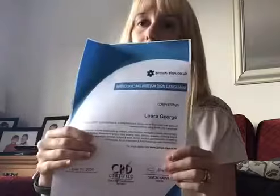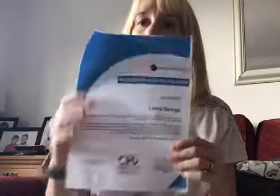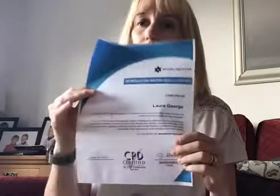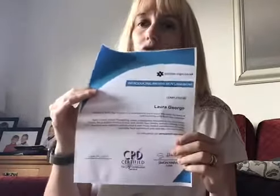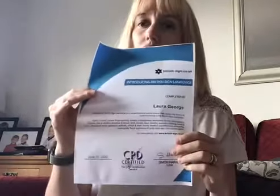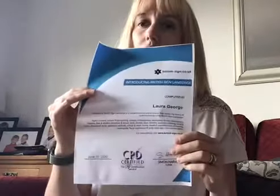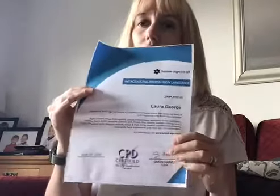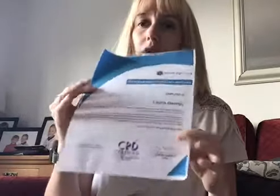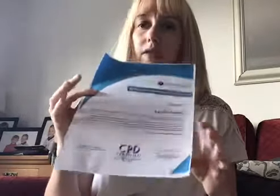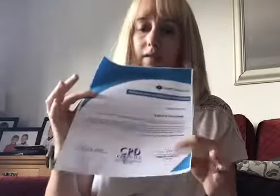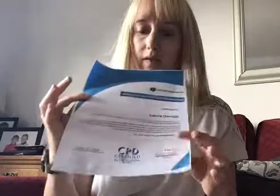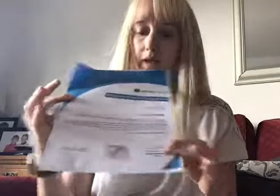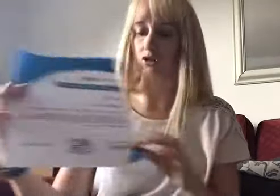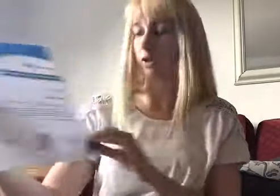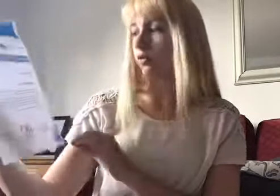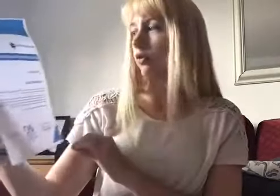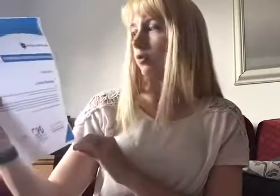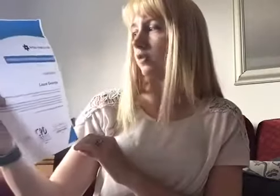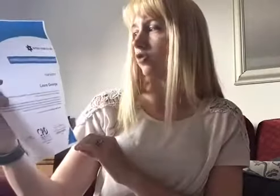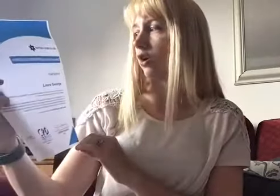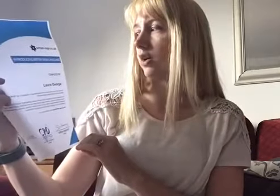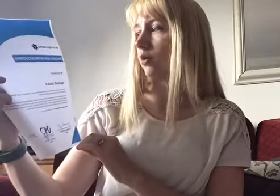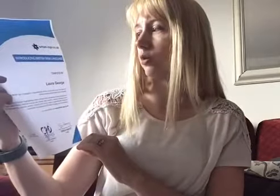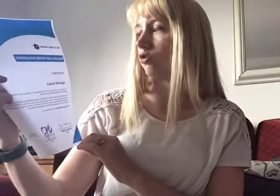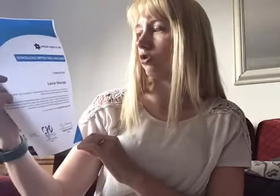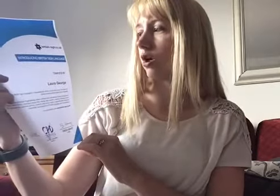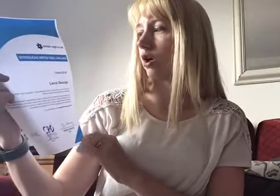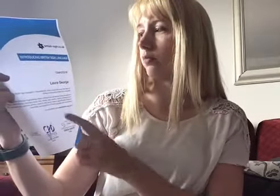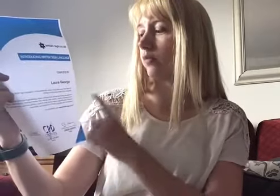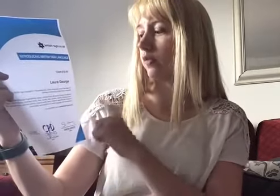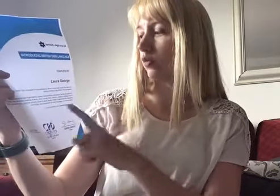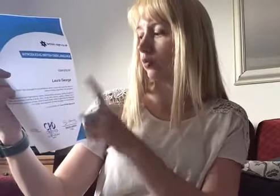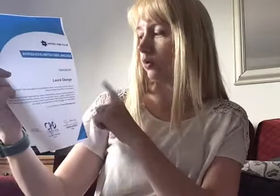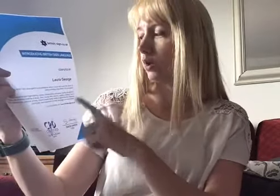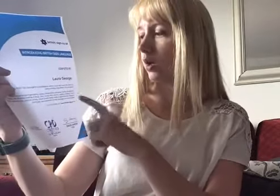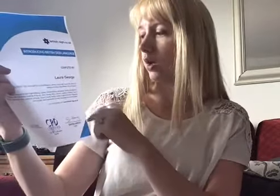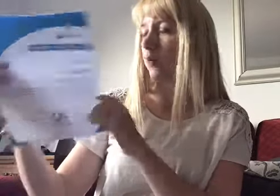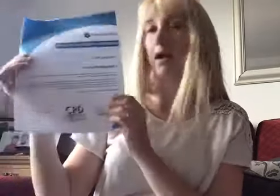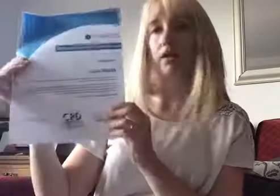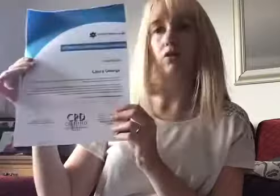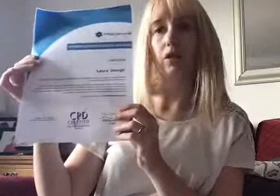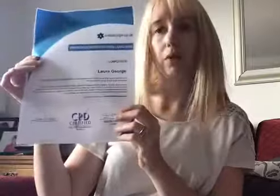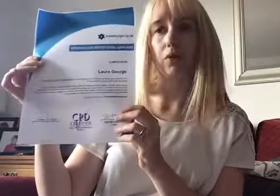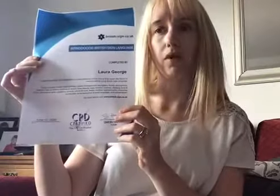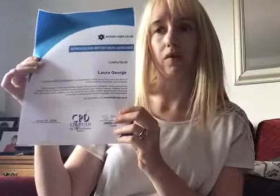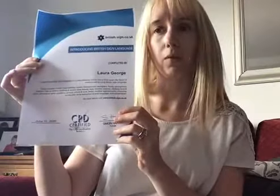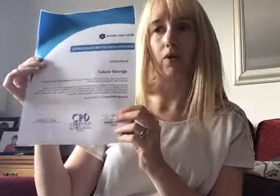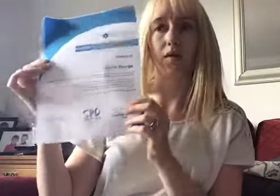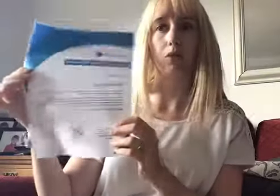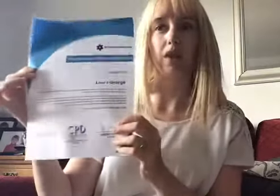language. So that's actually from the British Sign Language school, and you can get one of those as well. So we'll look at that